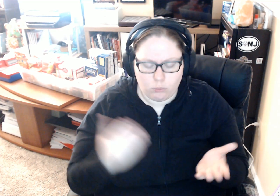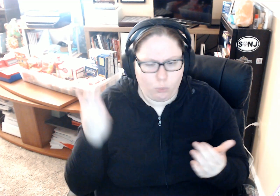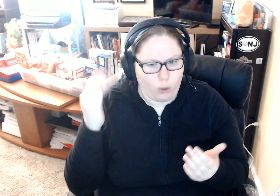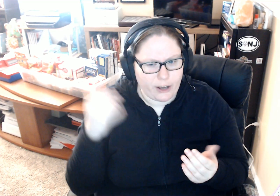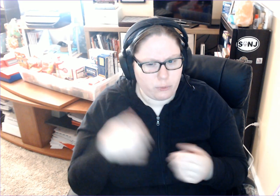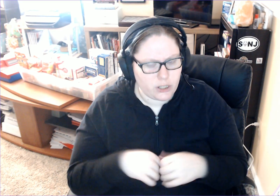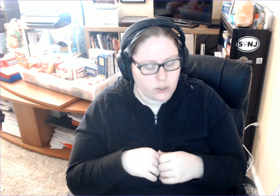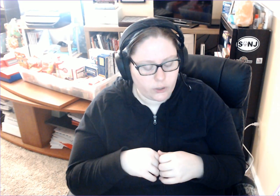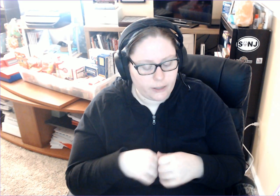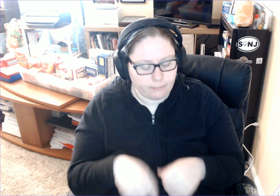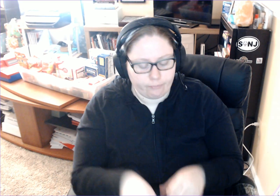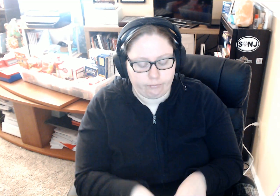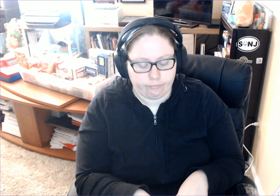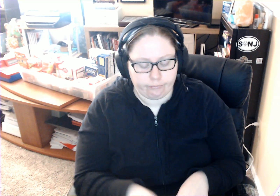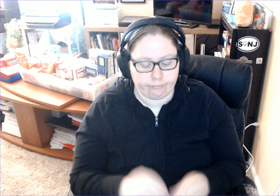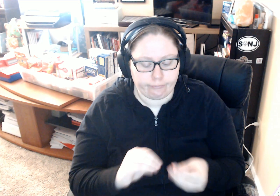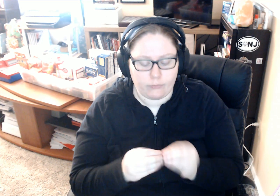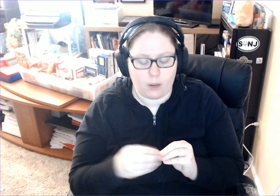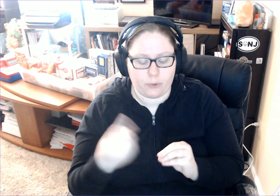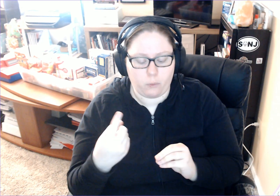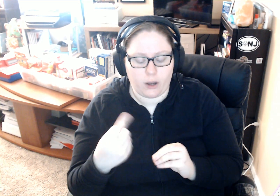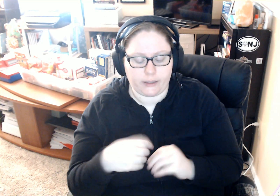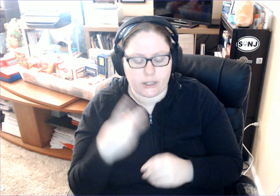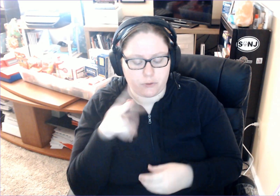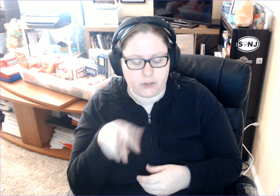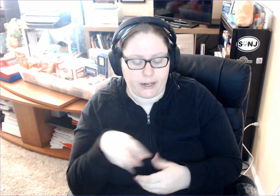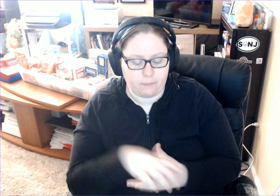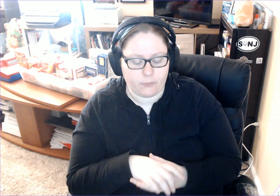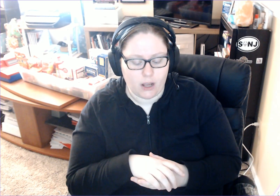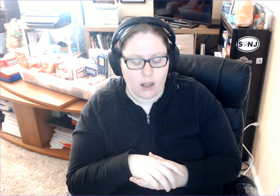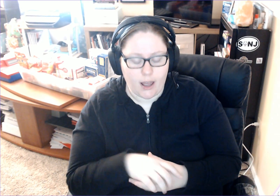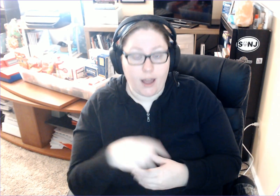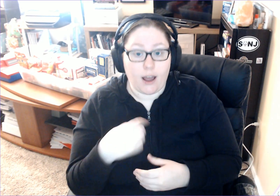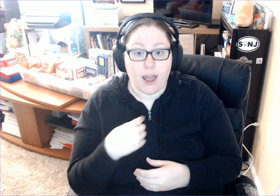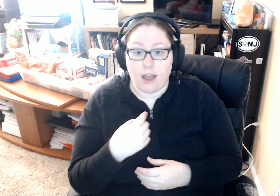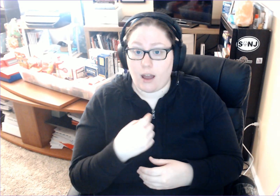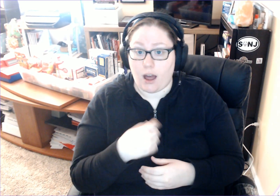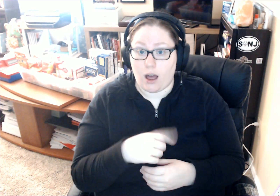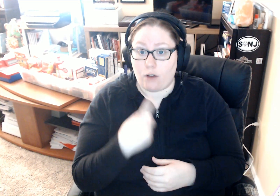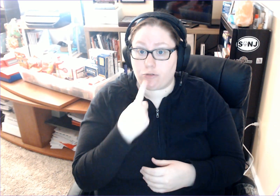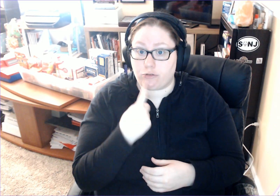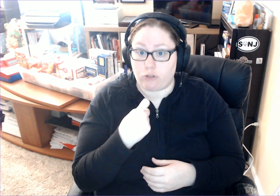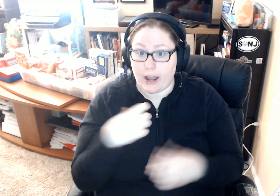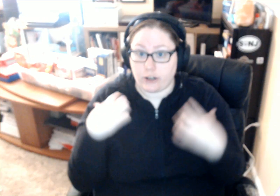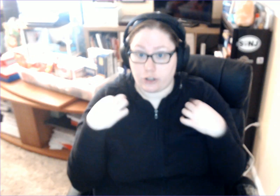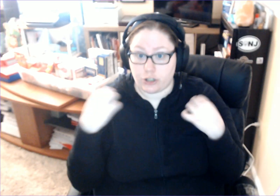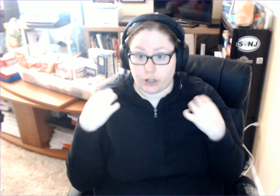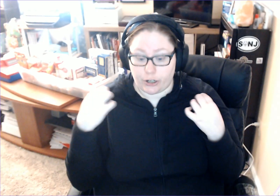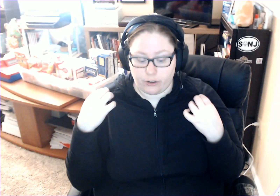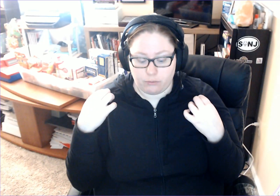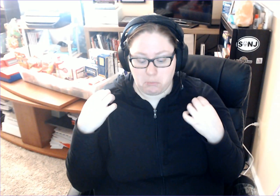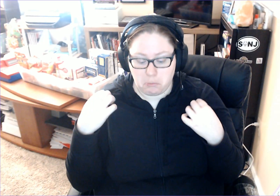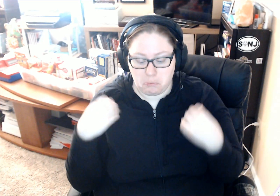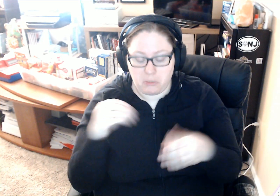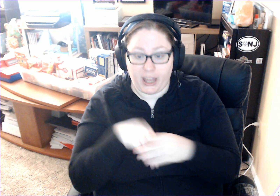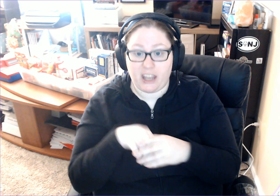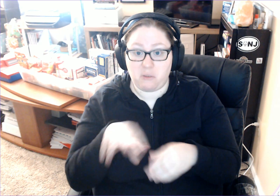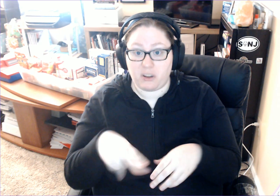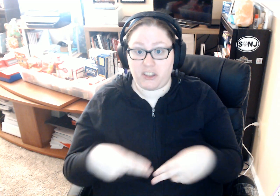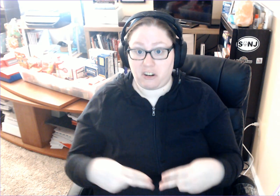we sort? Number 1, let's read. A red shirt in with your